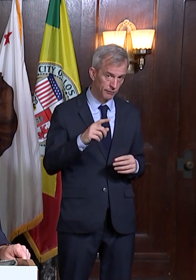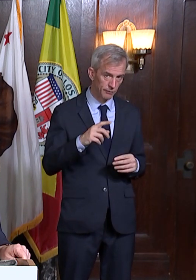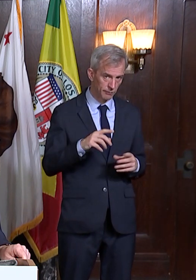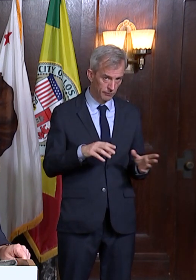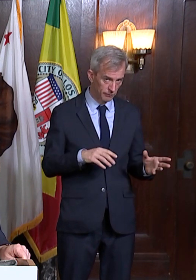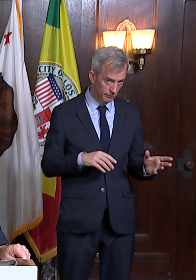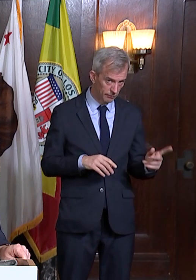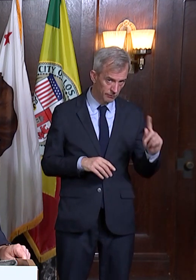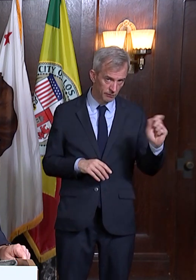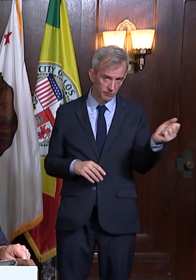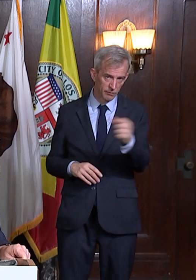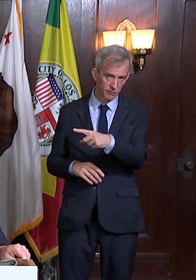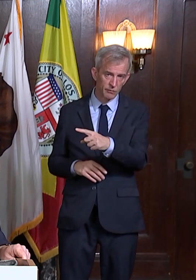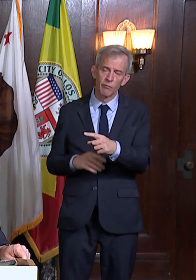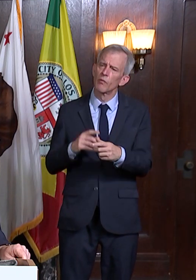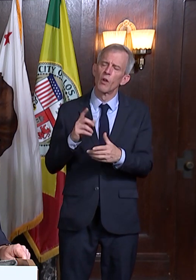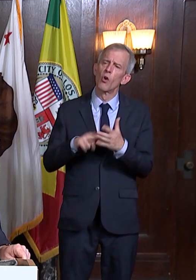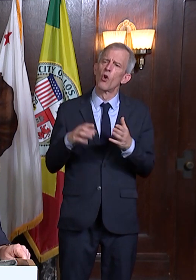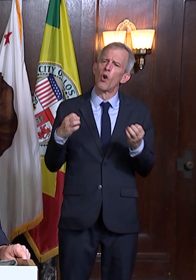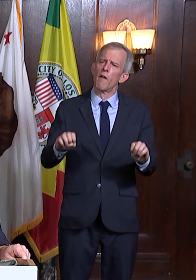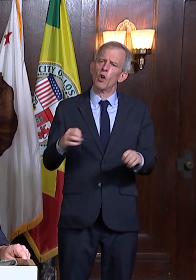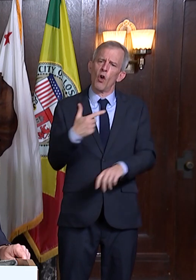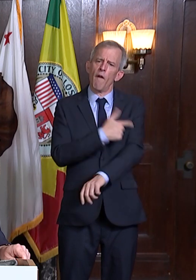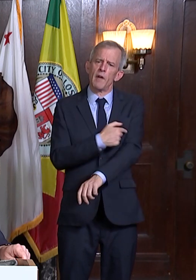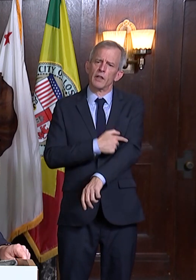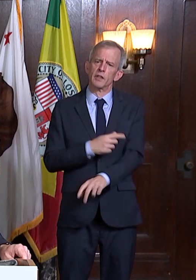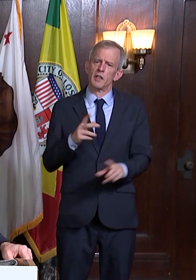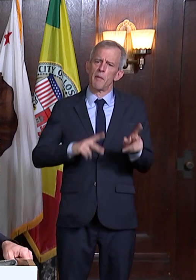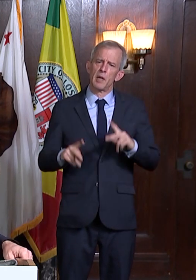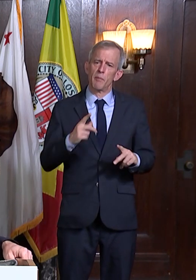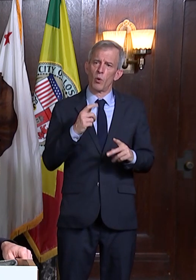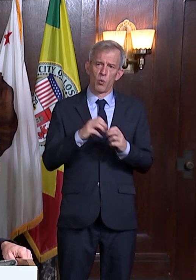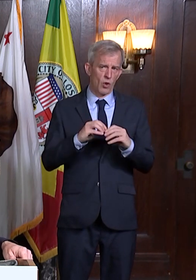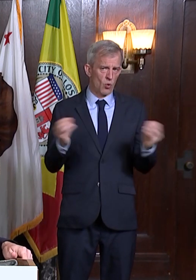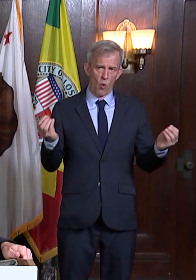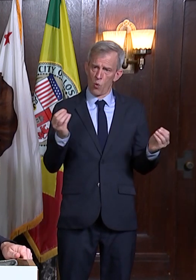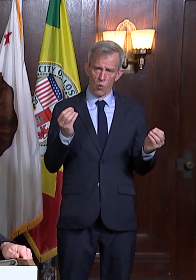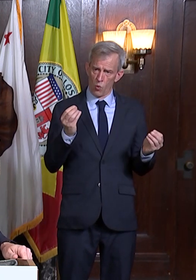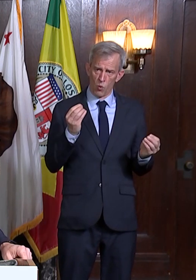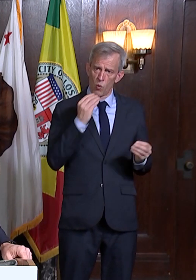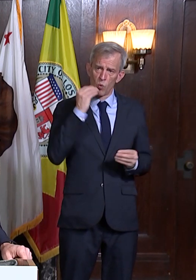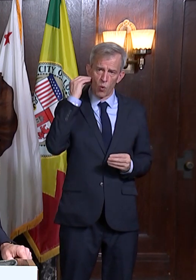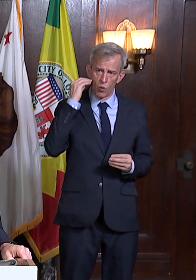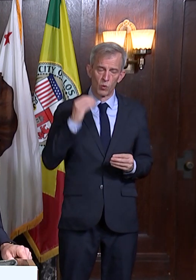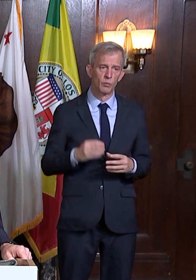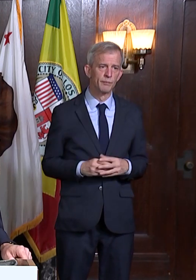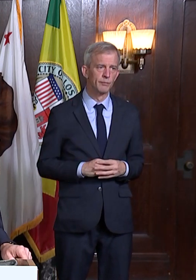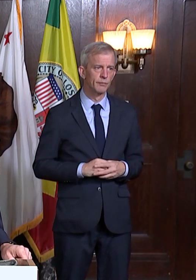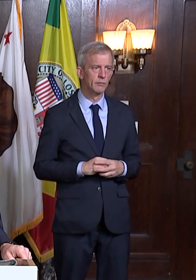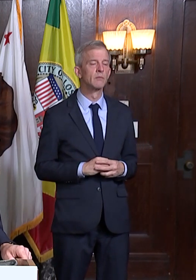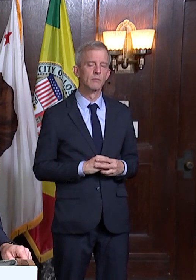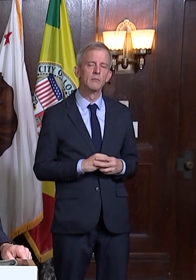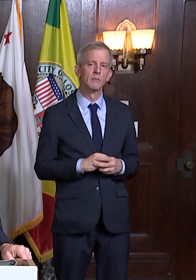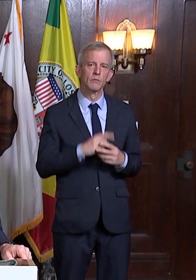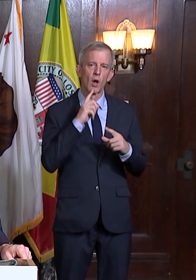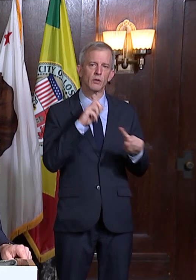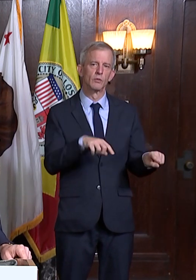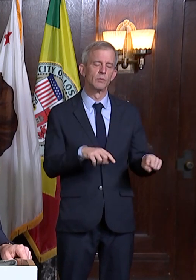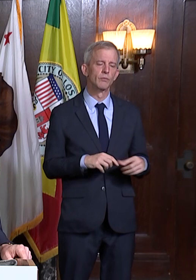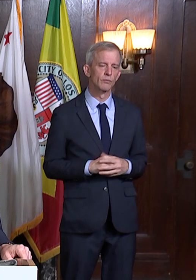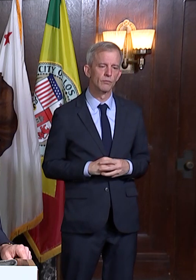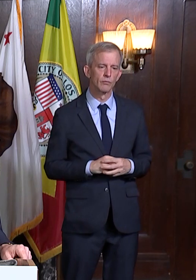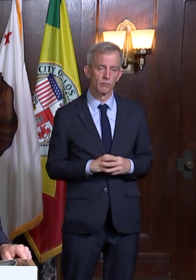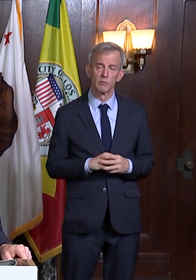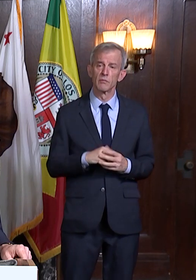to vaccinate the unhoused community in LA. Sure. So we continue. I don't have those numbers on me, but I'll get them to